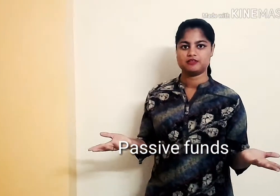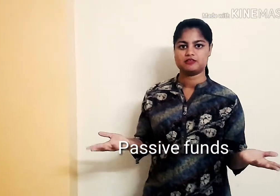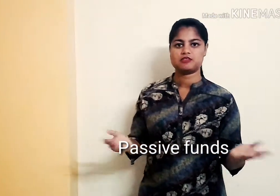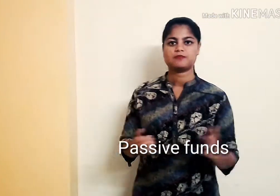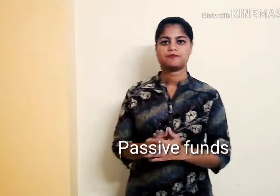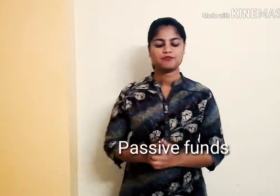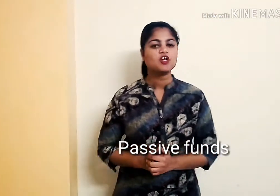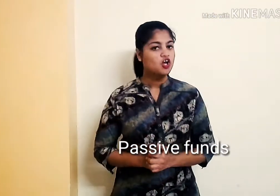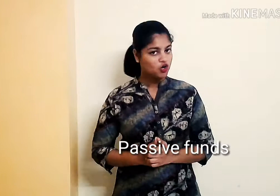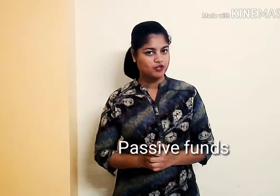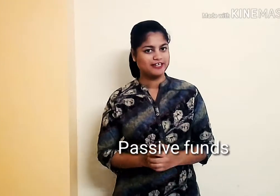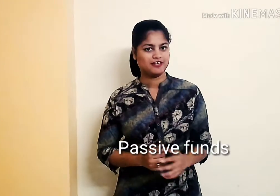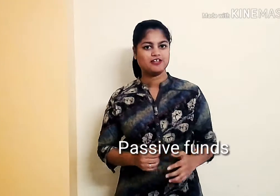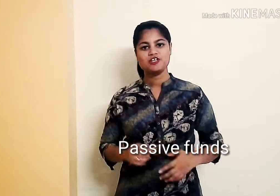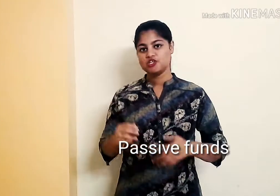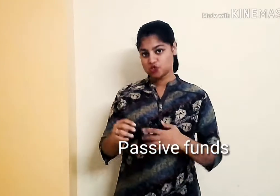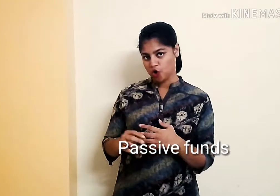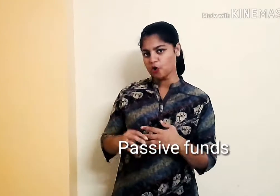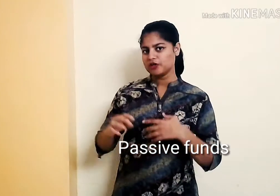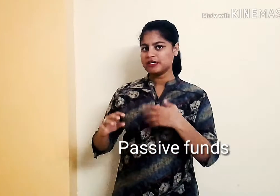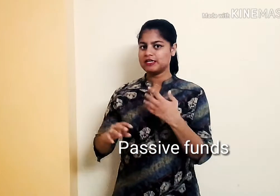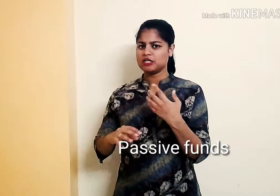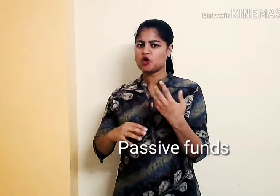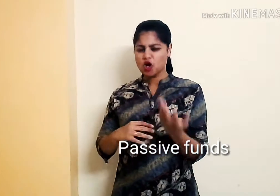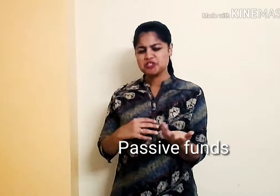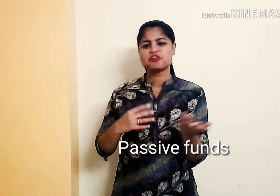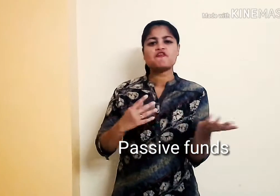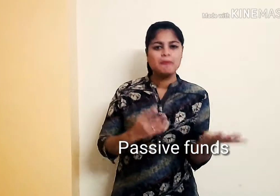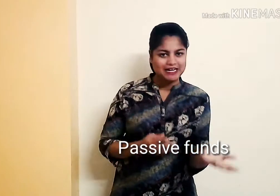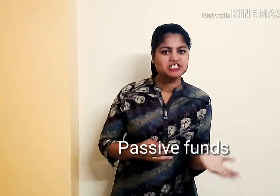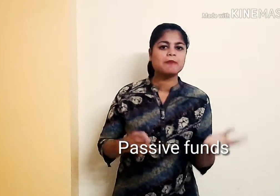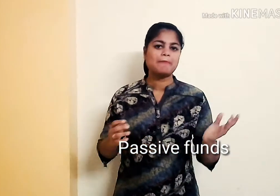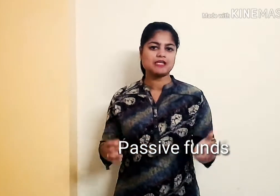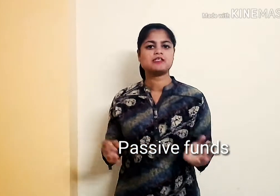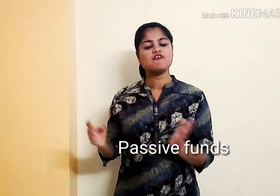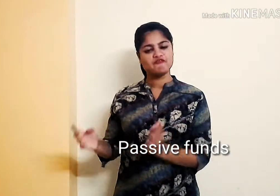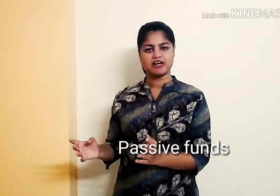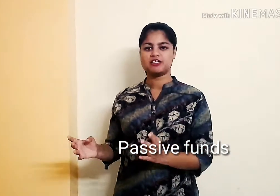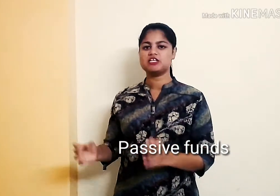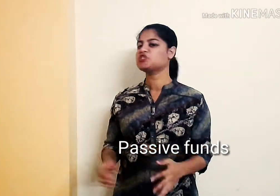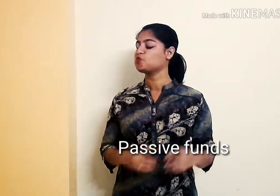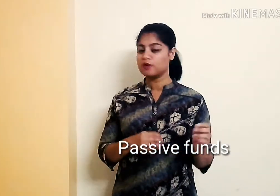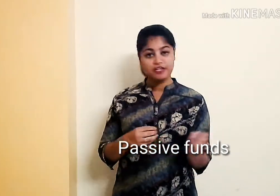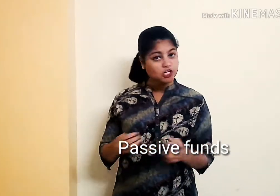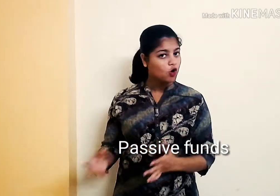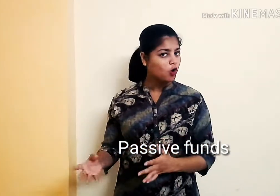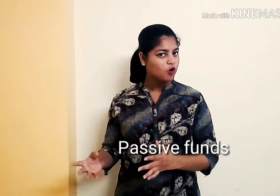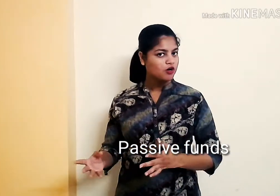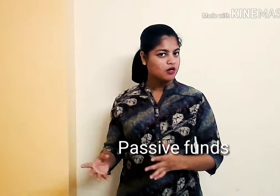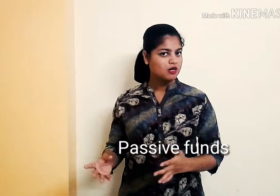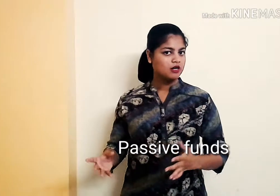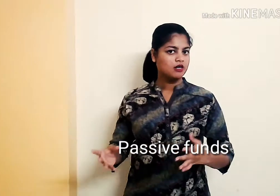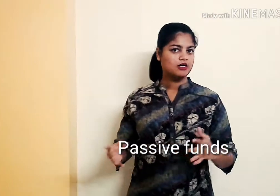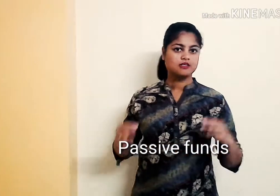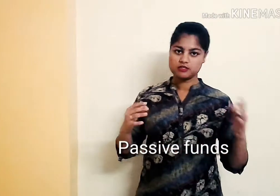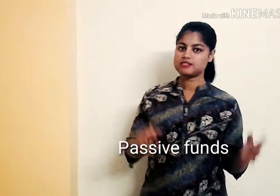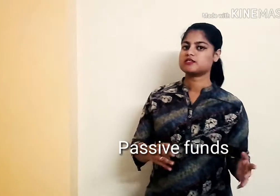returns. Okay, so cost of managing passive fund is very low, risk